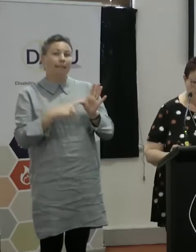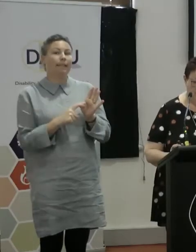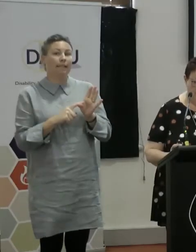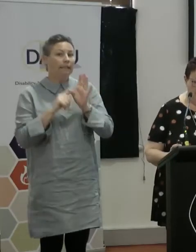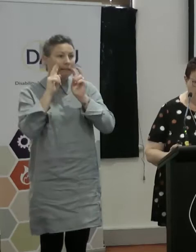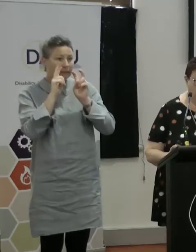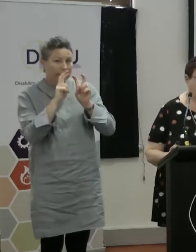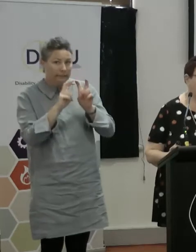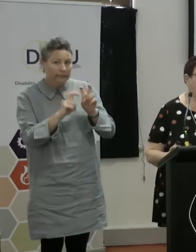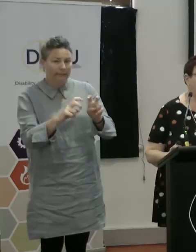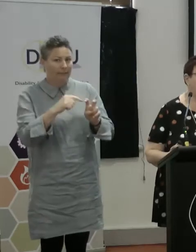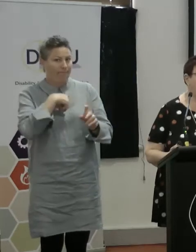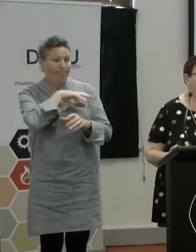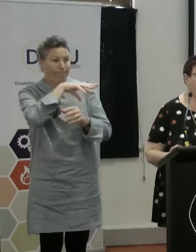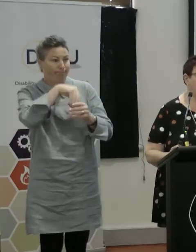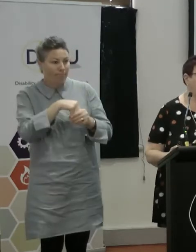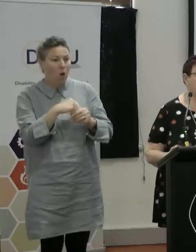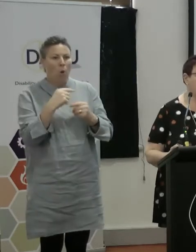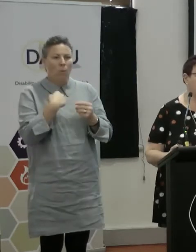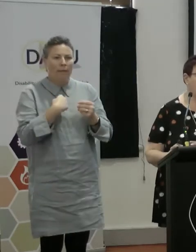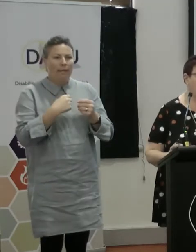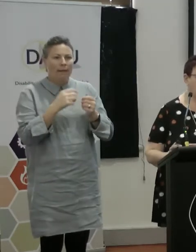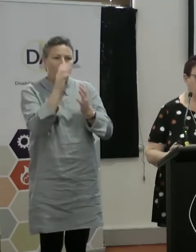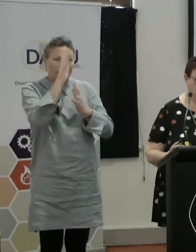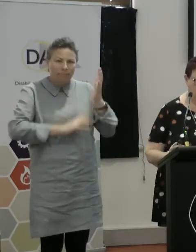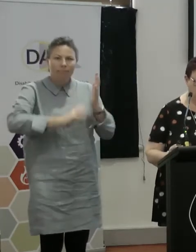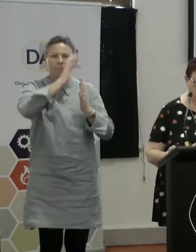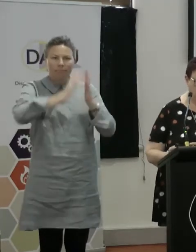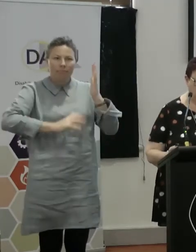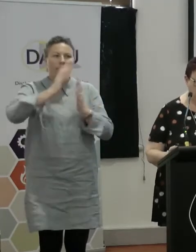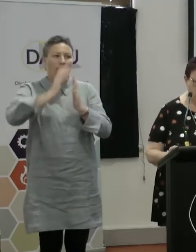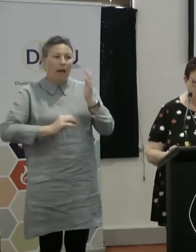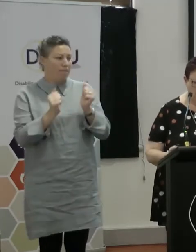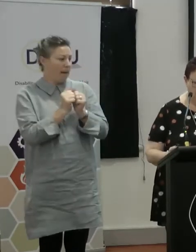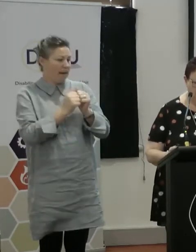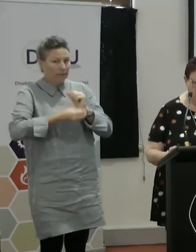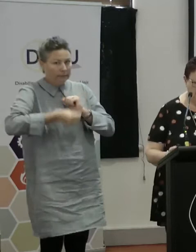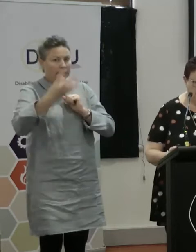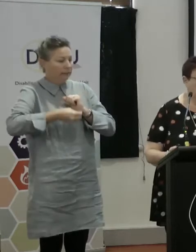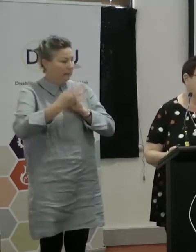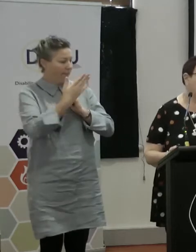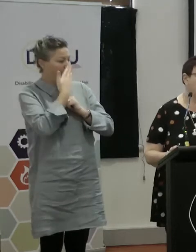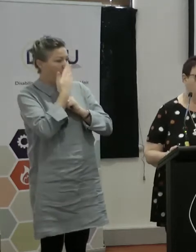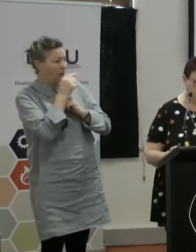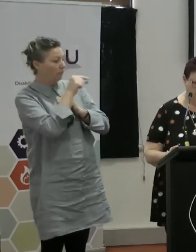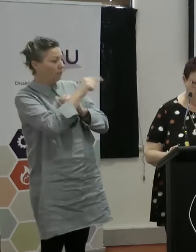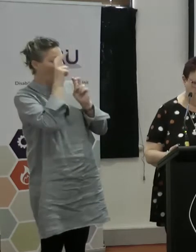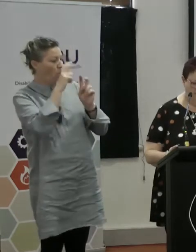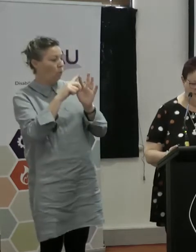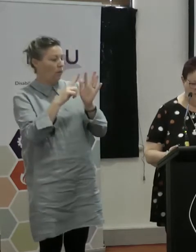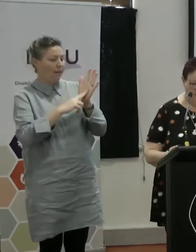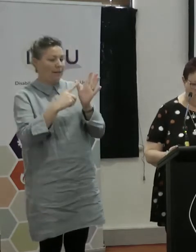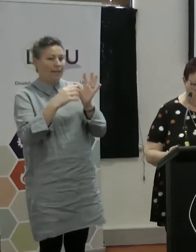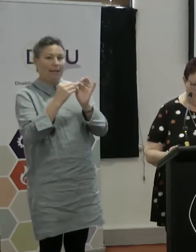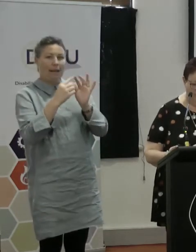commission and produced a number of issues papers, one of which I have out the front, and it's enabling and protecting, and you may wish to read